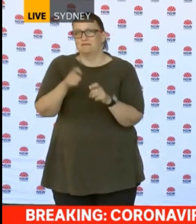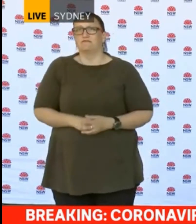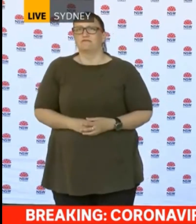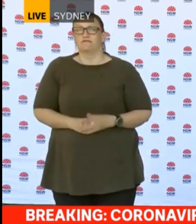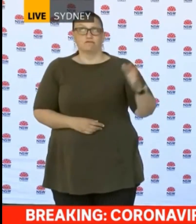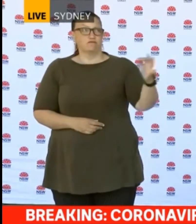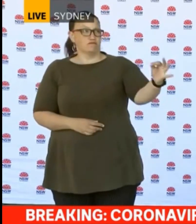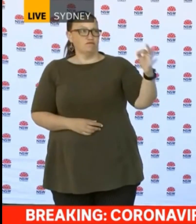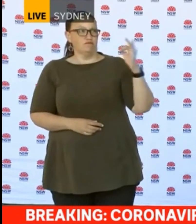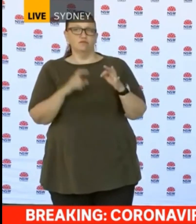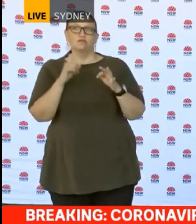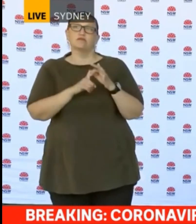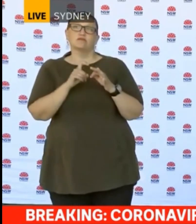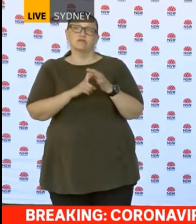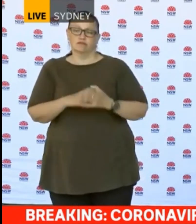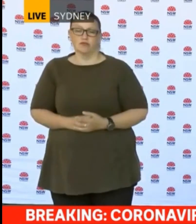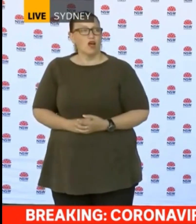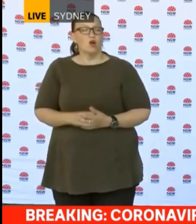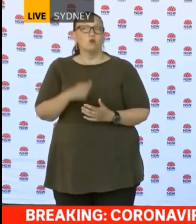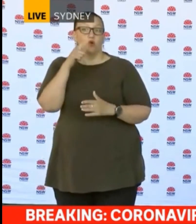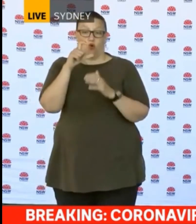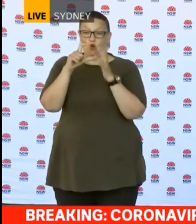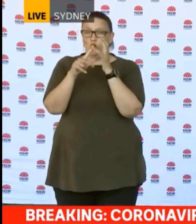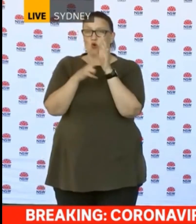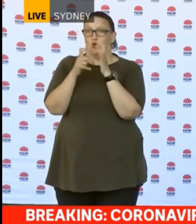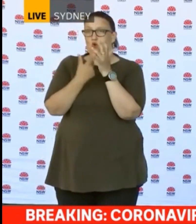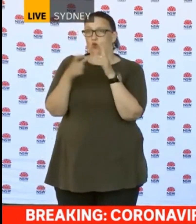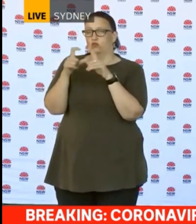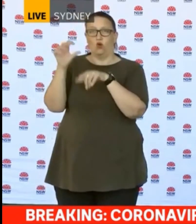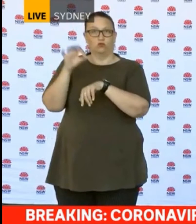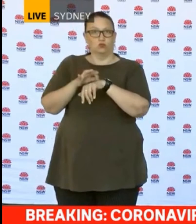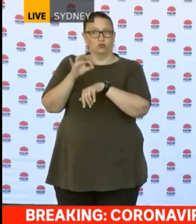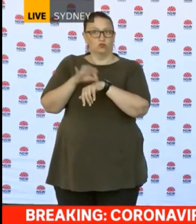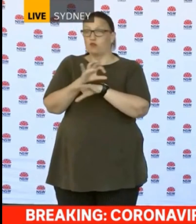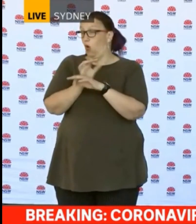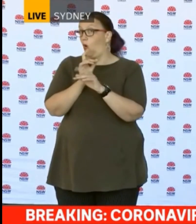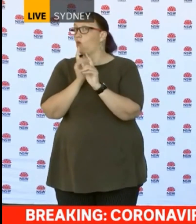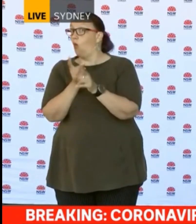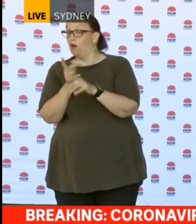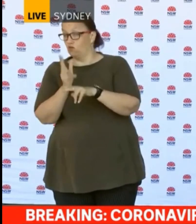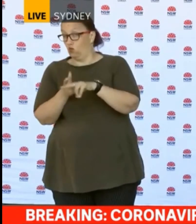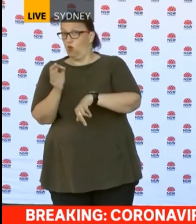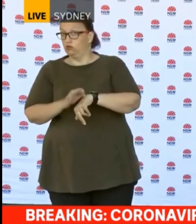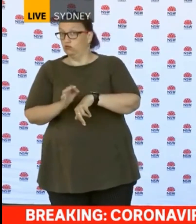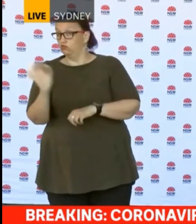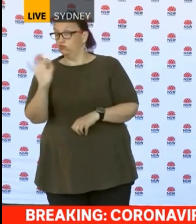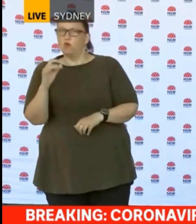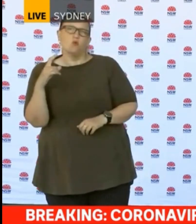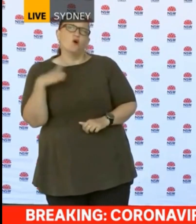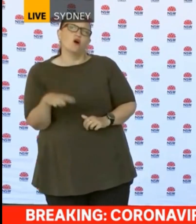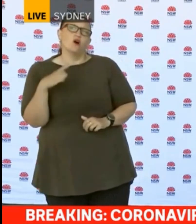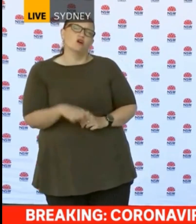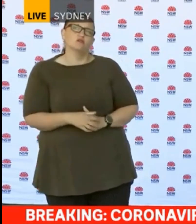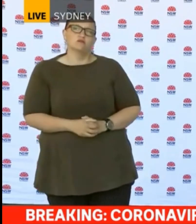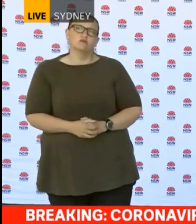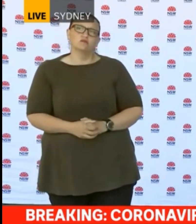The repatriation hospital, Dr. Chant, I believe venue for that hospital. Can you